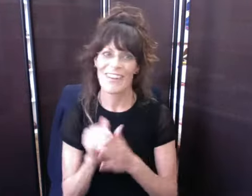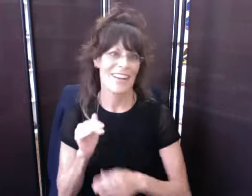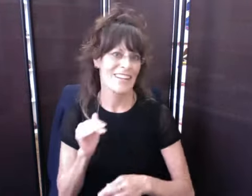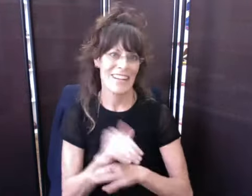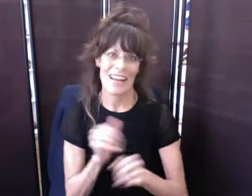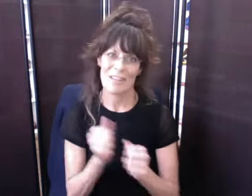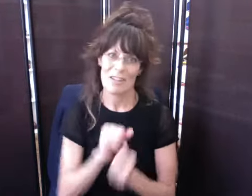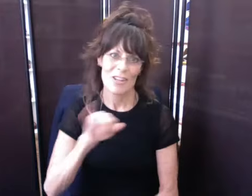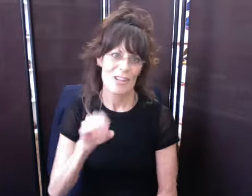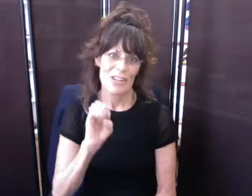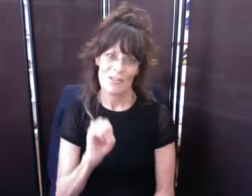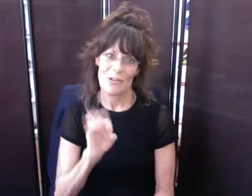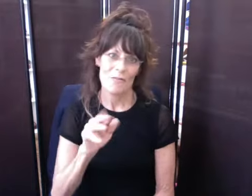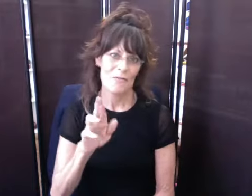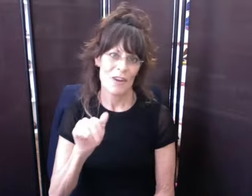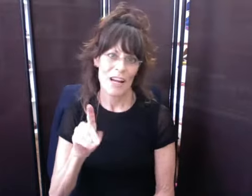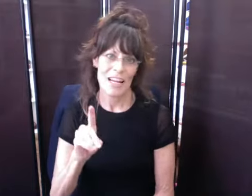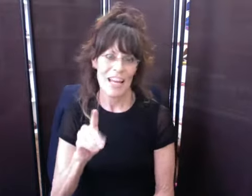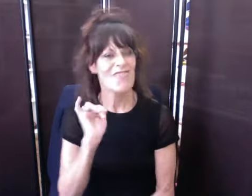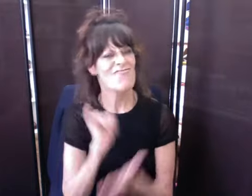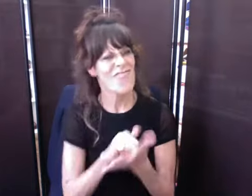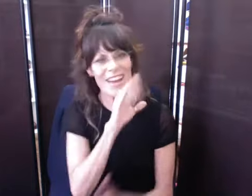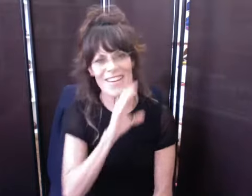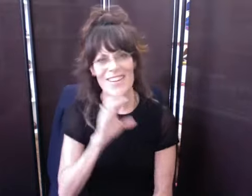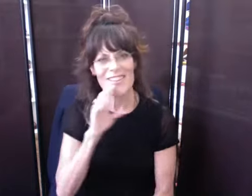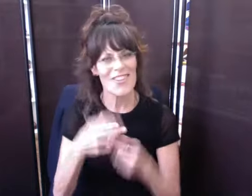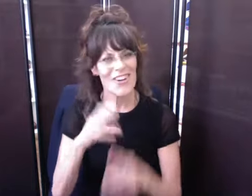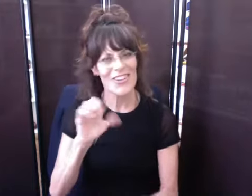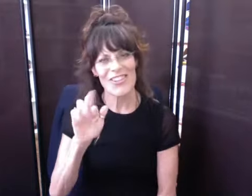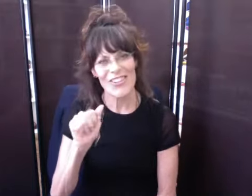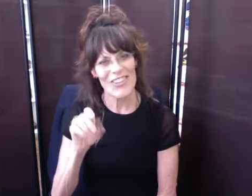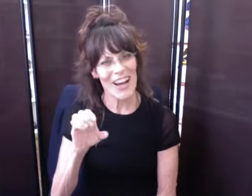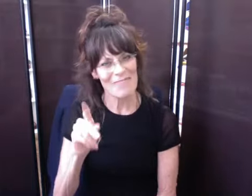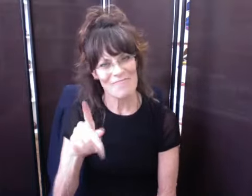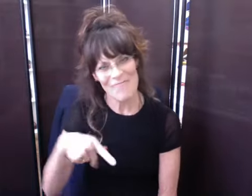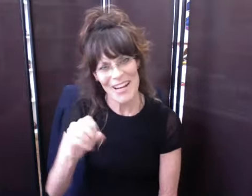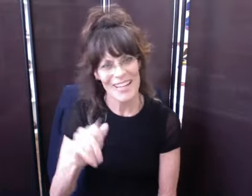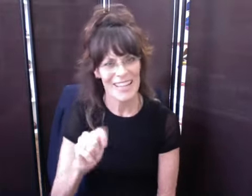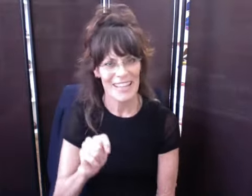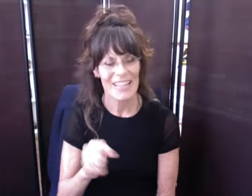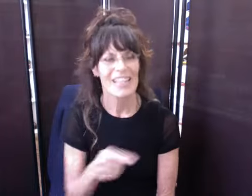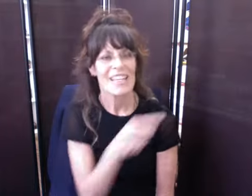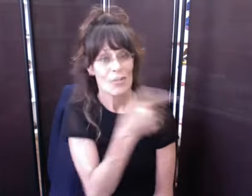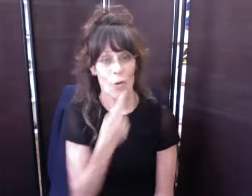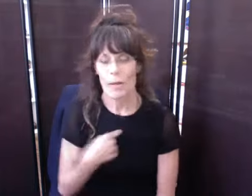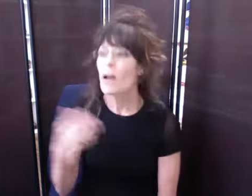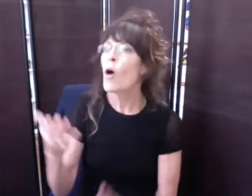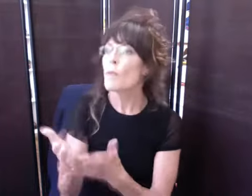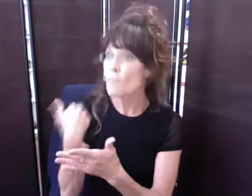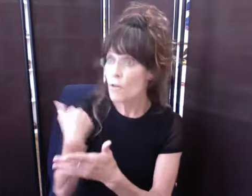called the Crap Pot that began to become reality to me. And he said, Mike, before we get into the good news, I got to tell you the bad news. And I